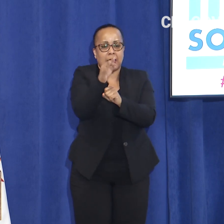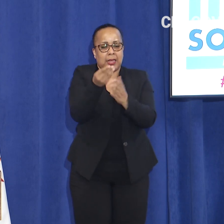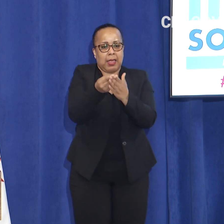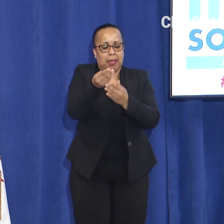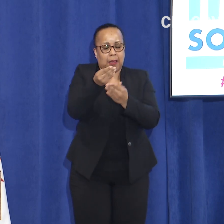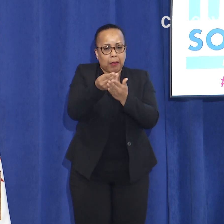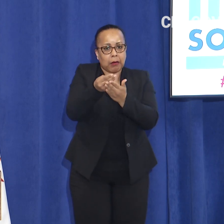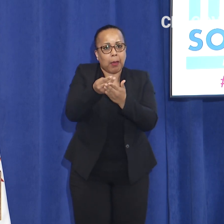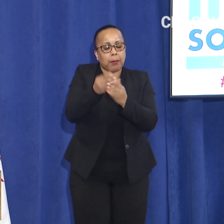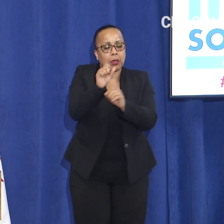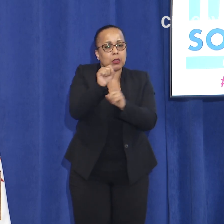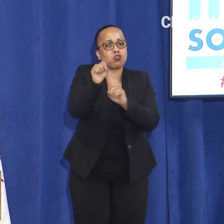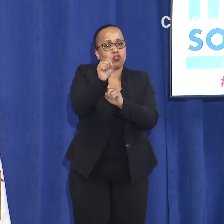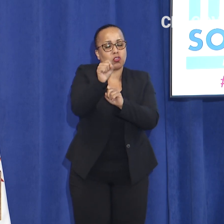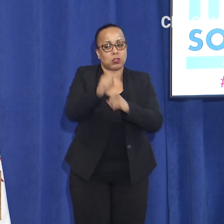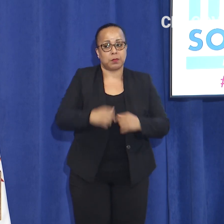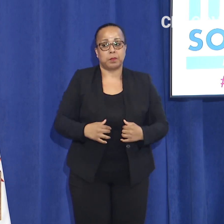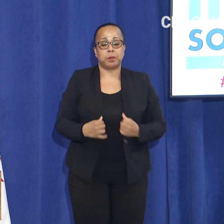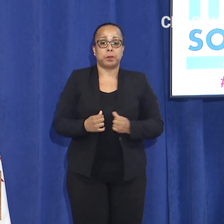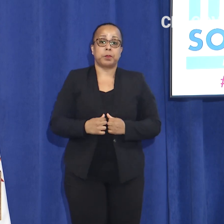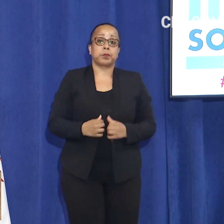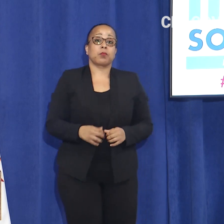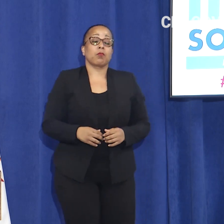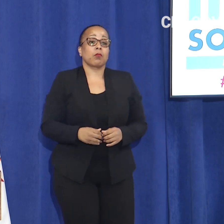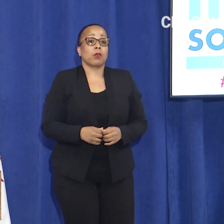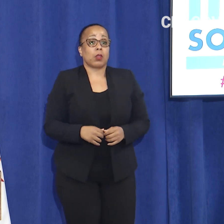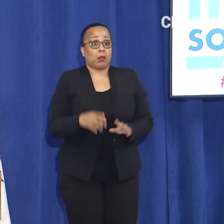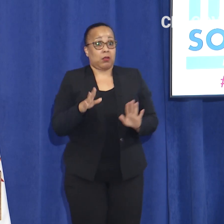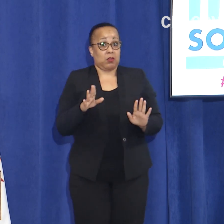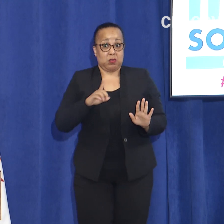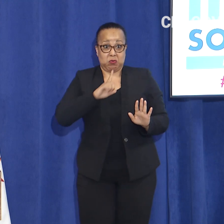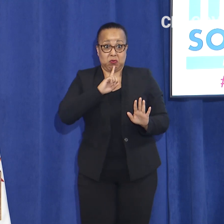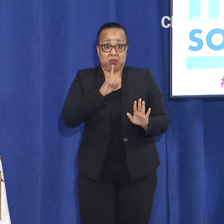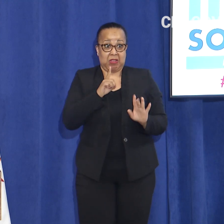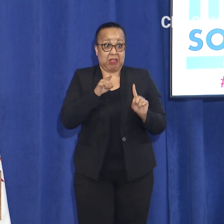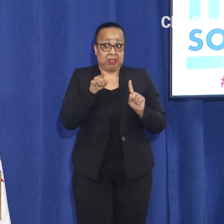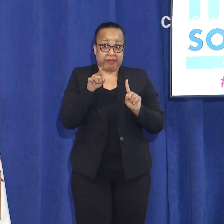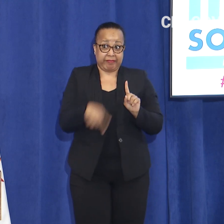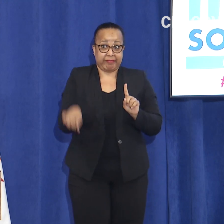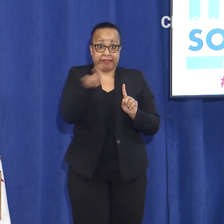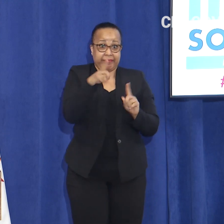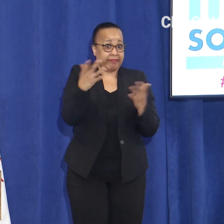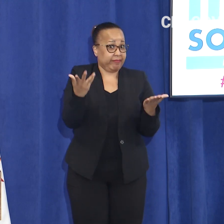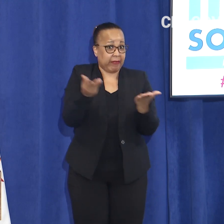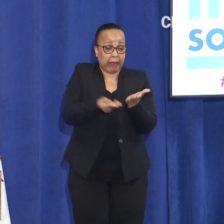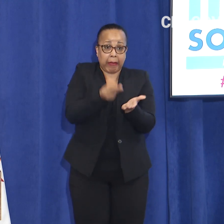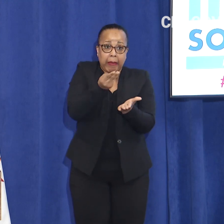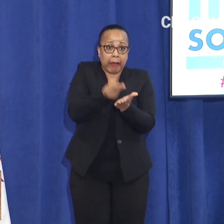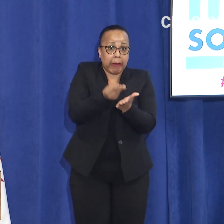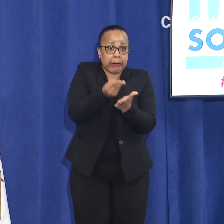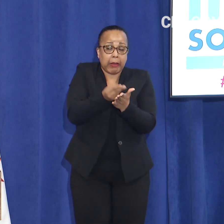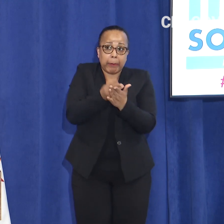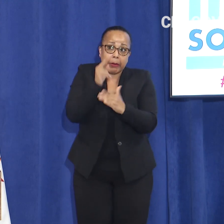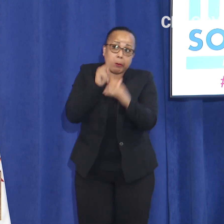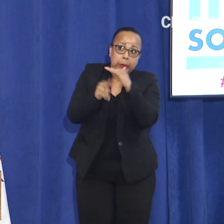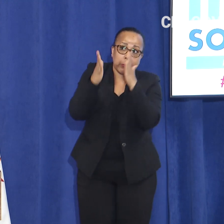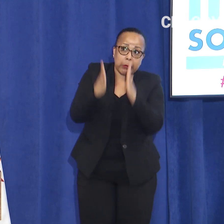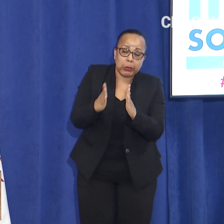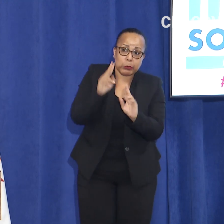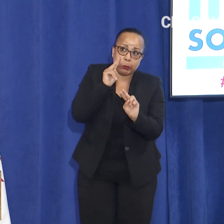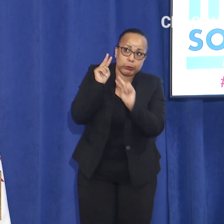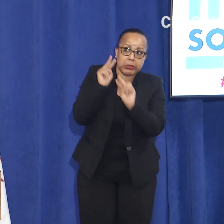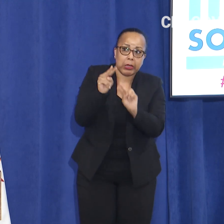economic conditions. And the inability of really anyone, any economic prognosticator, to